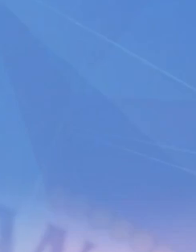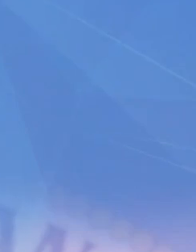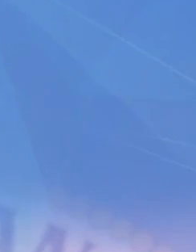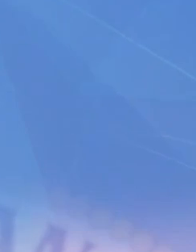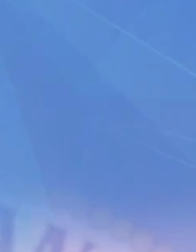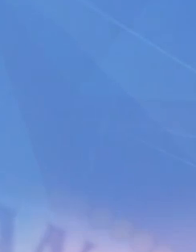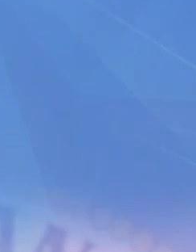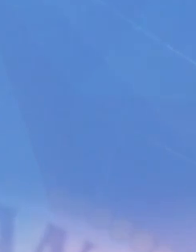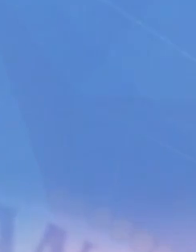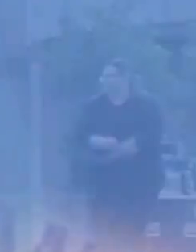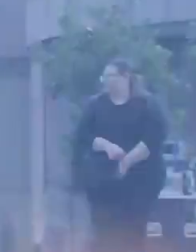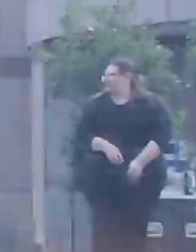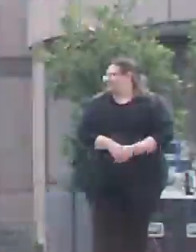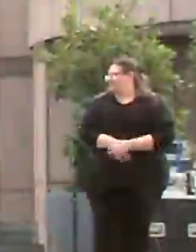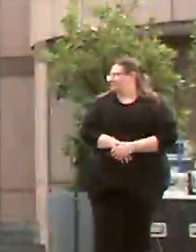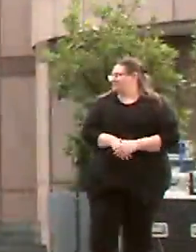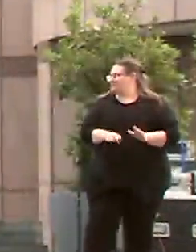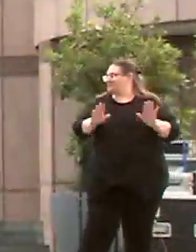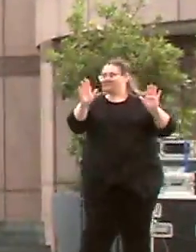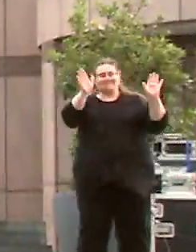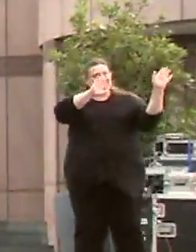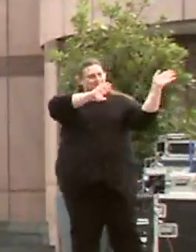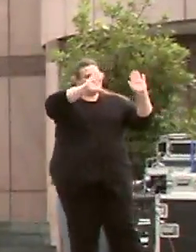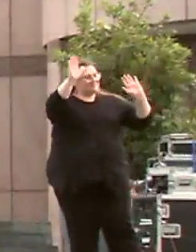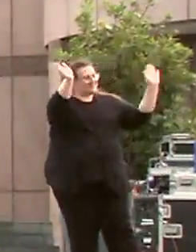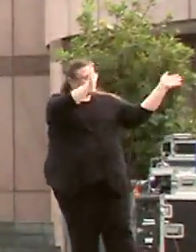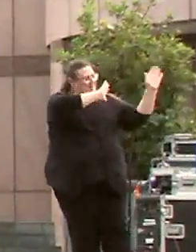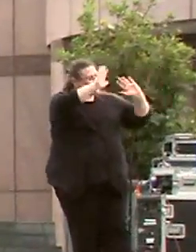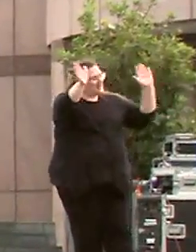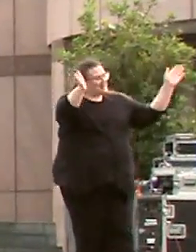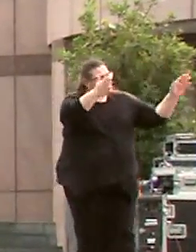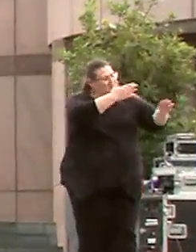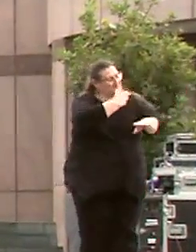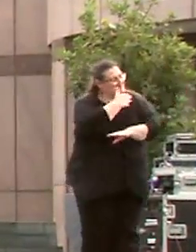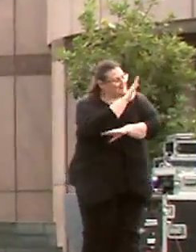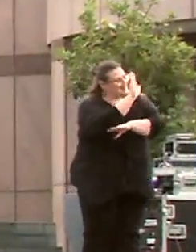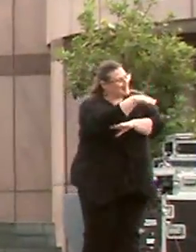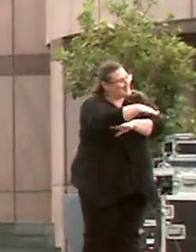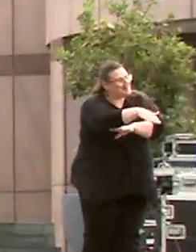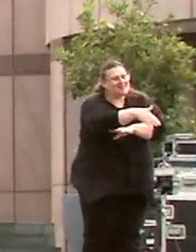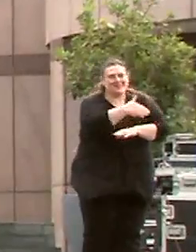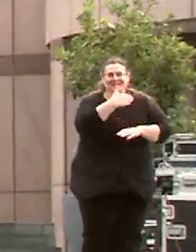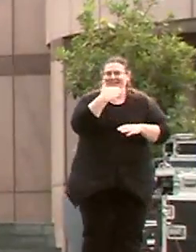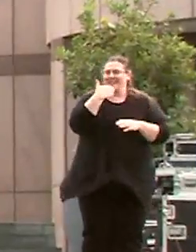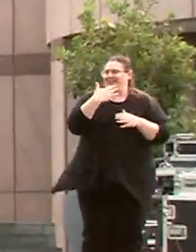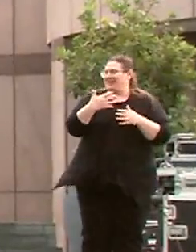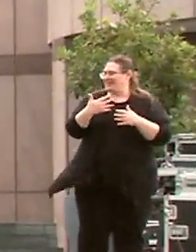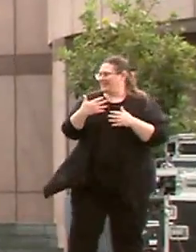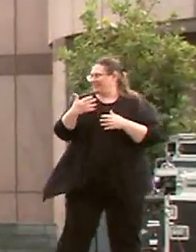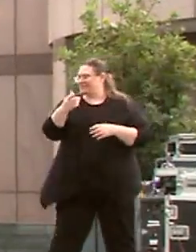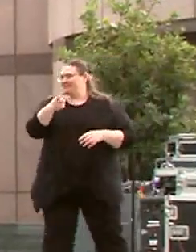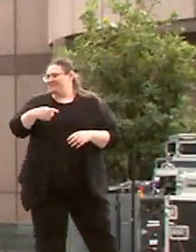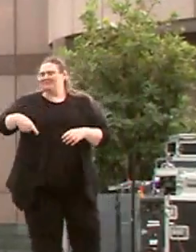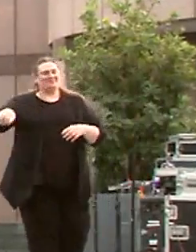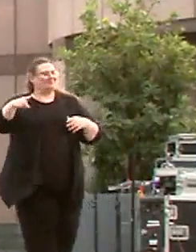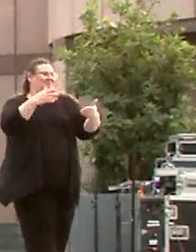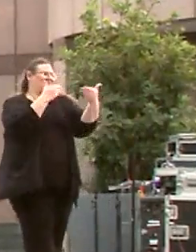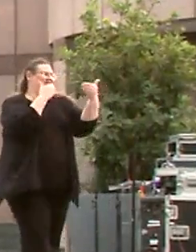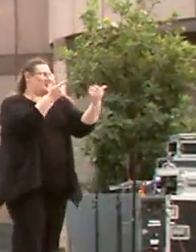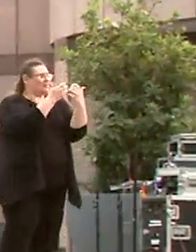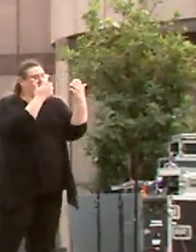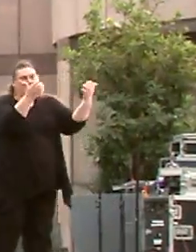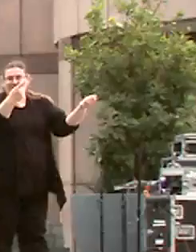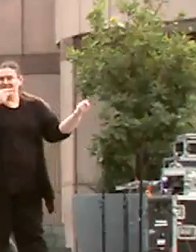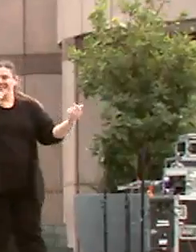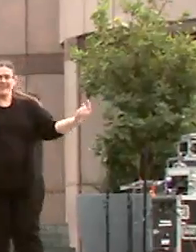with ASL interpreters. Hello, everyone. Good afternoon. Thank you so much. I just want to say thank you to the